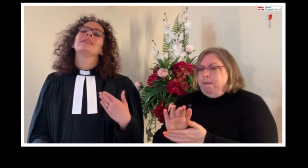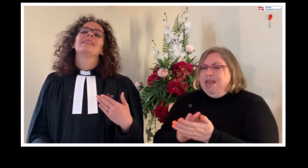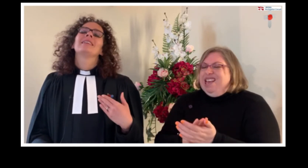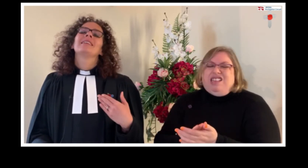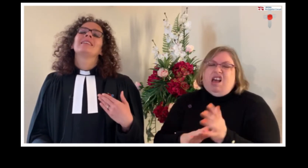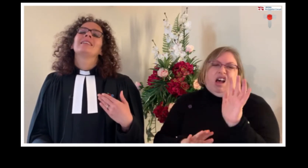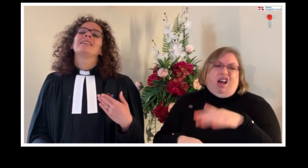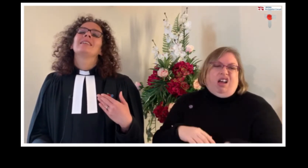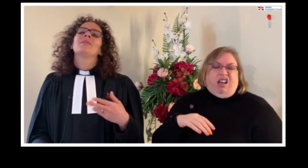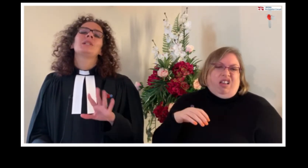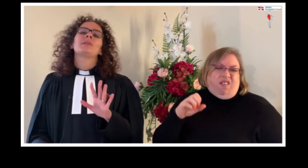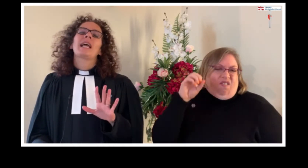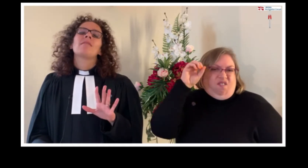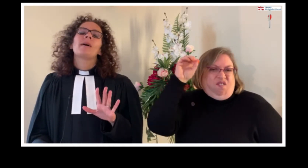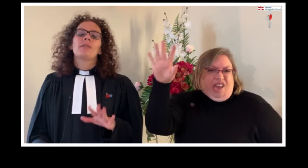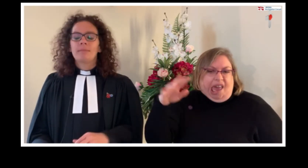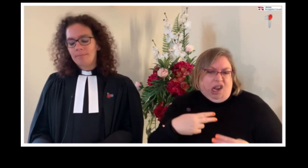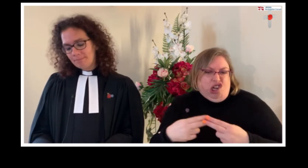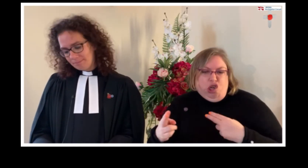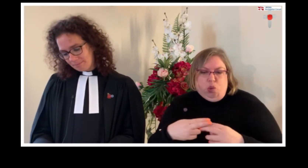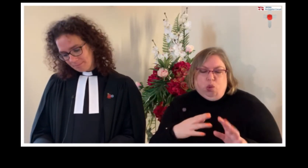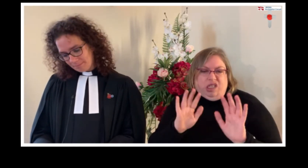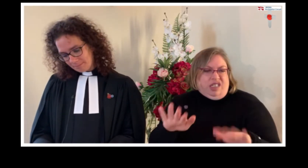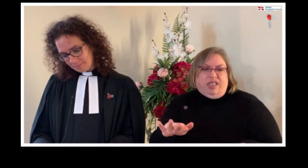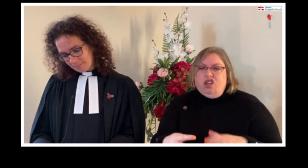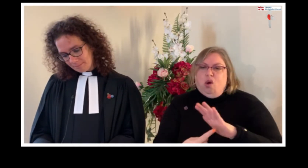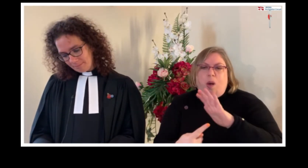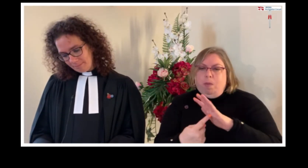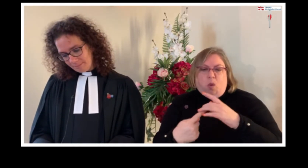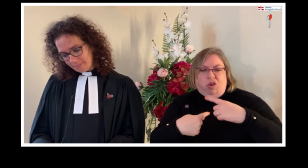you, we don't care about them.